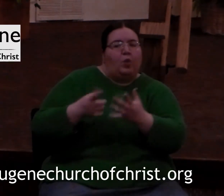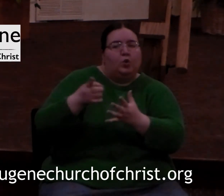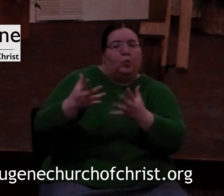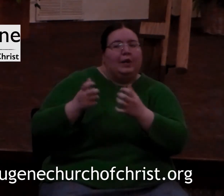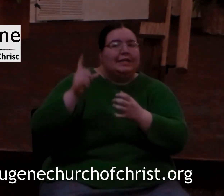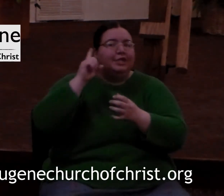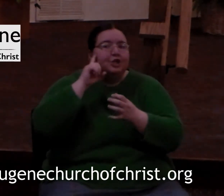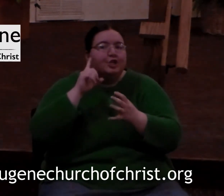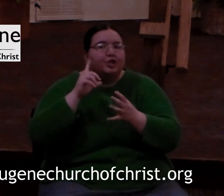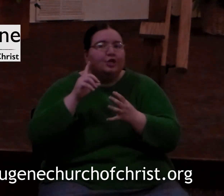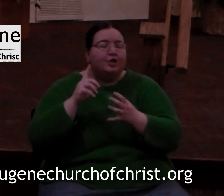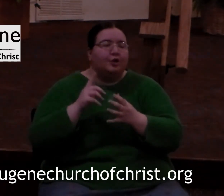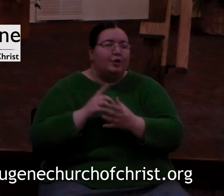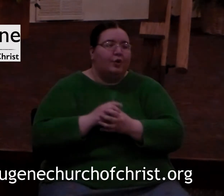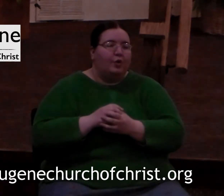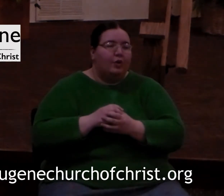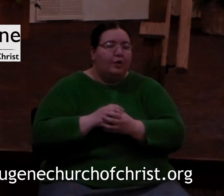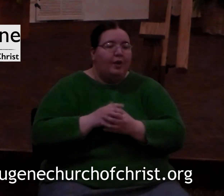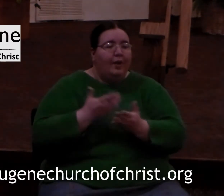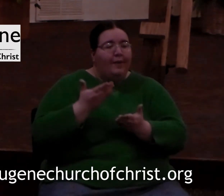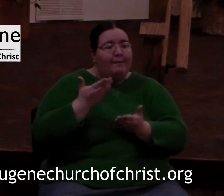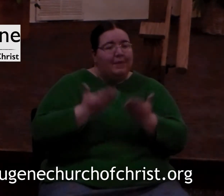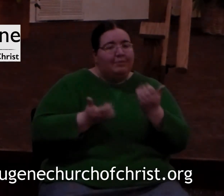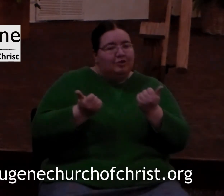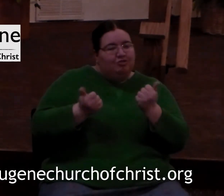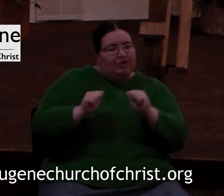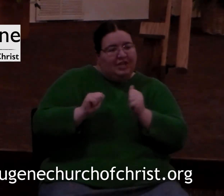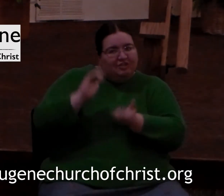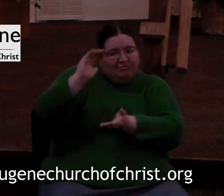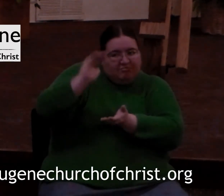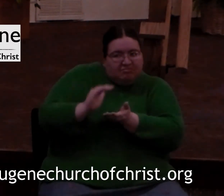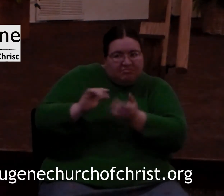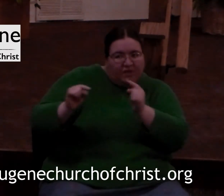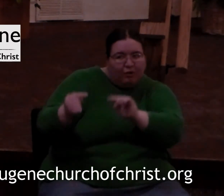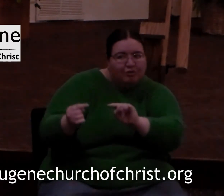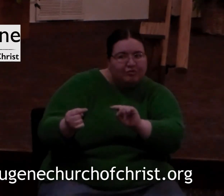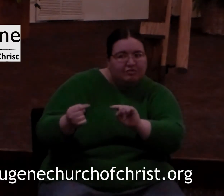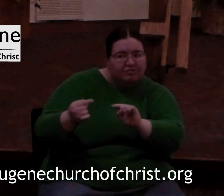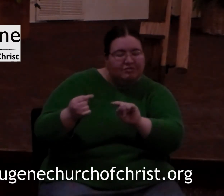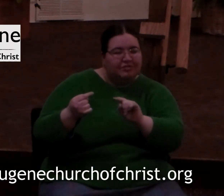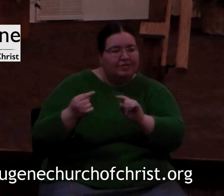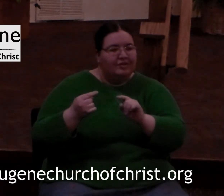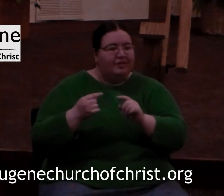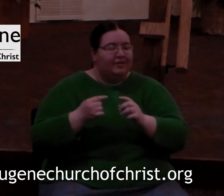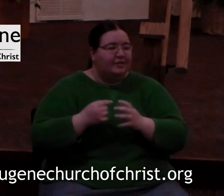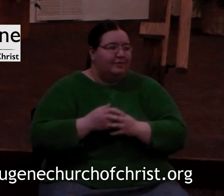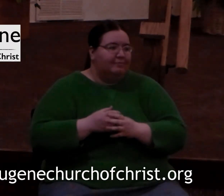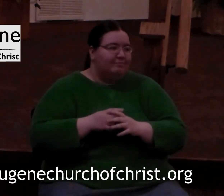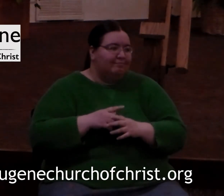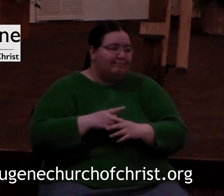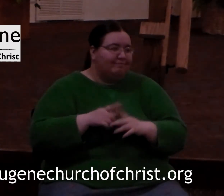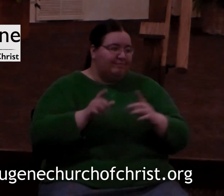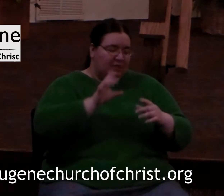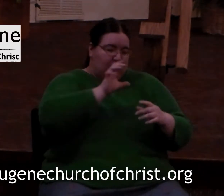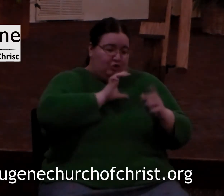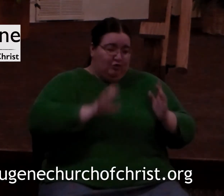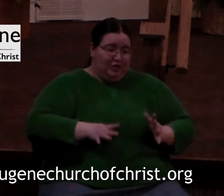results of it, or maybe you're actually trying to save them from pain that results from it. But Christians have lost integrity somewhere along the